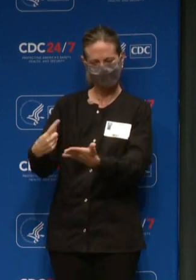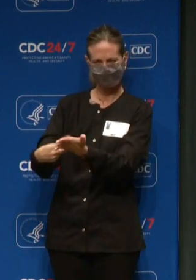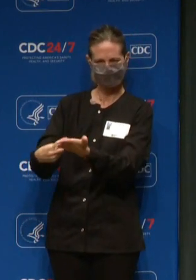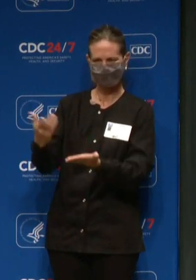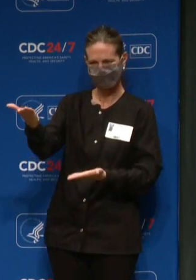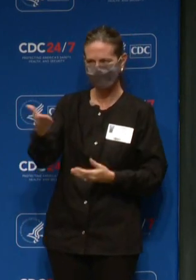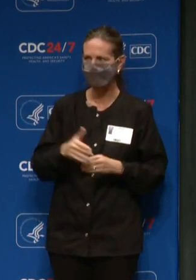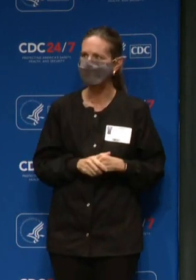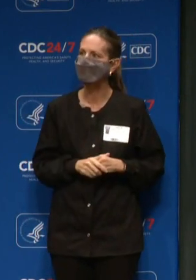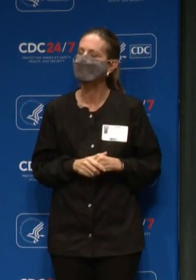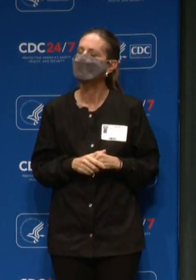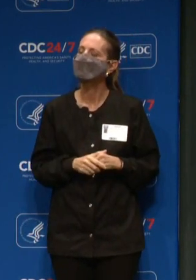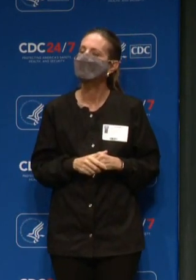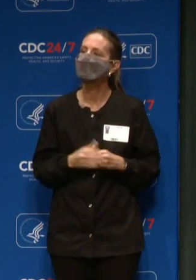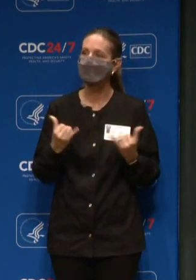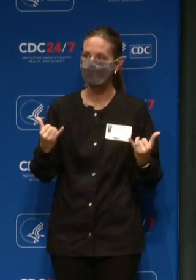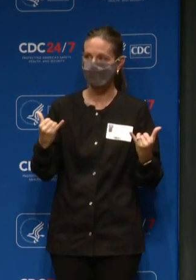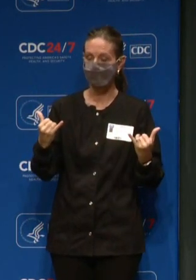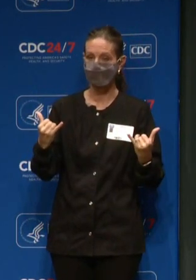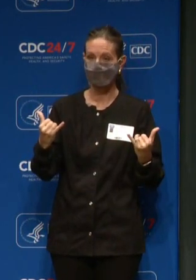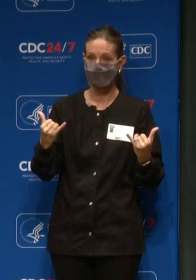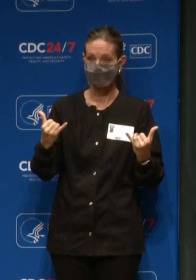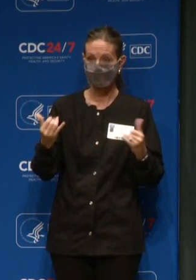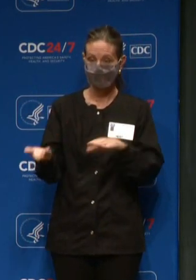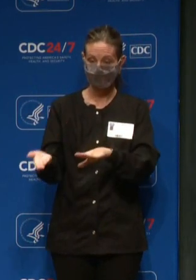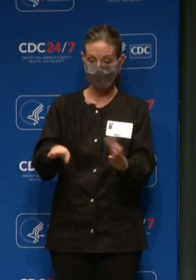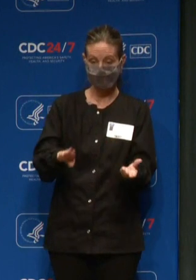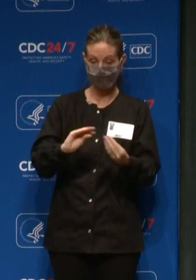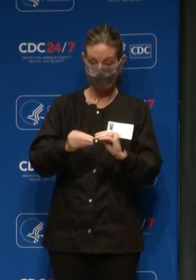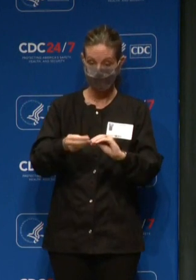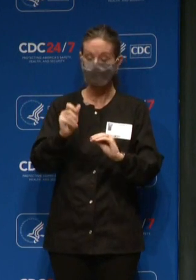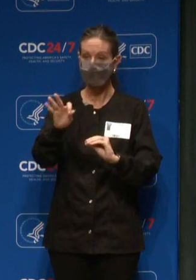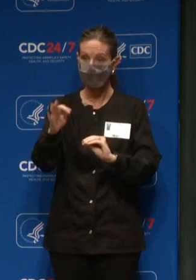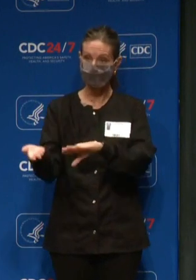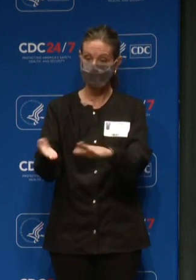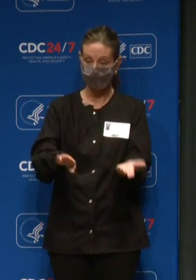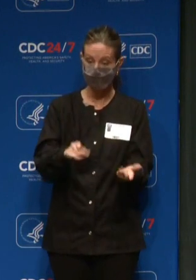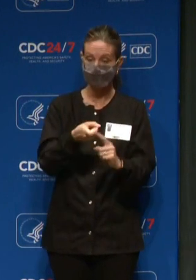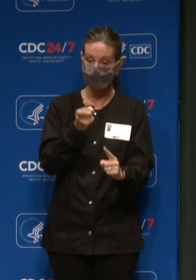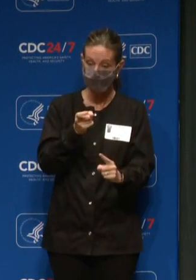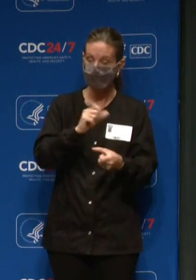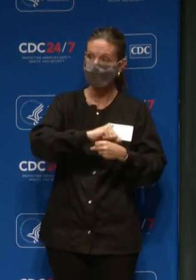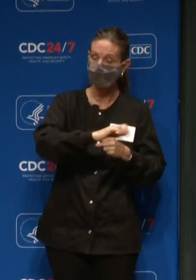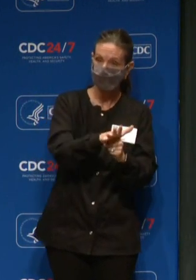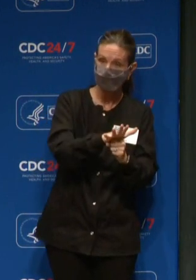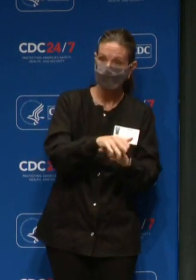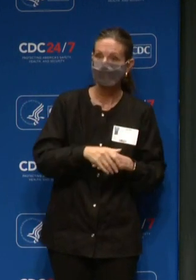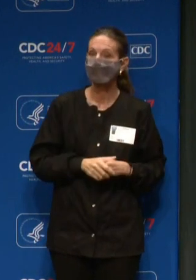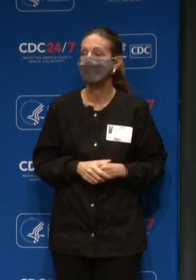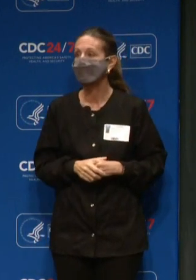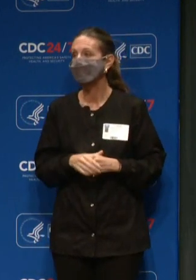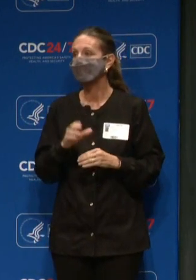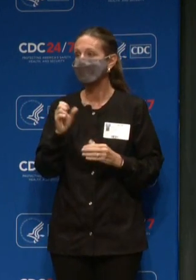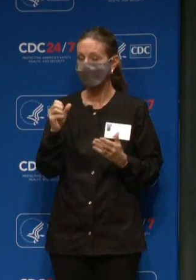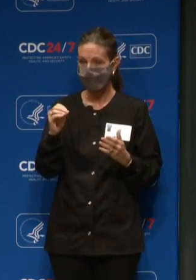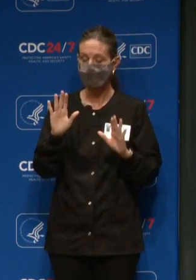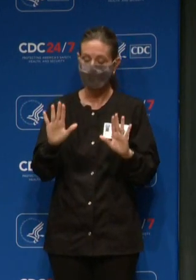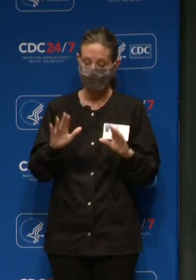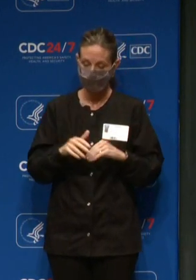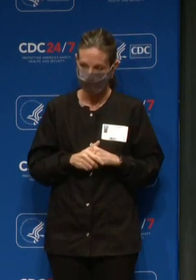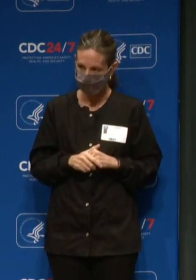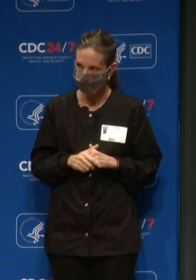of excess deaths is one that may sound a little cold, but basically life is a sexually transmitted condition, which